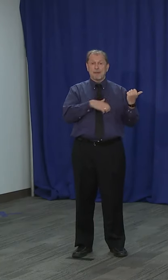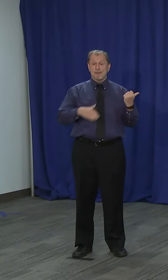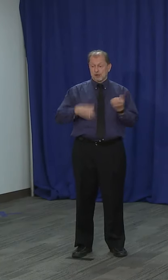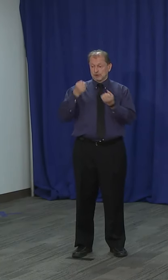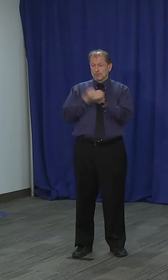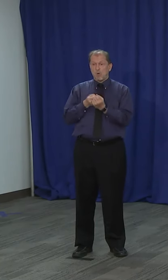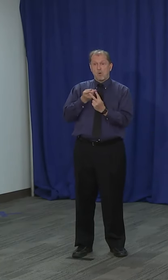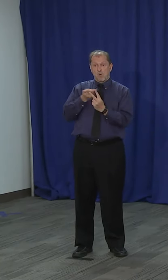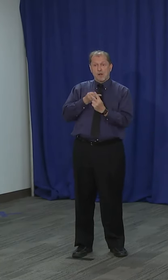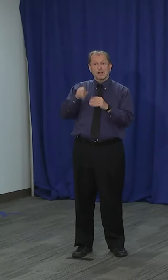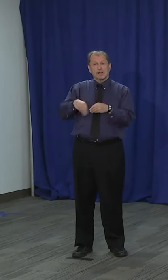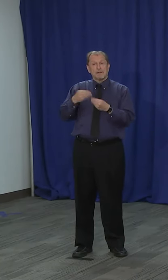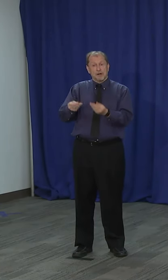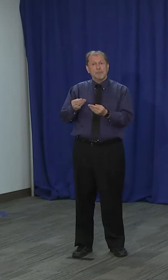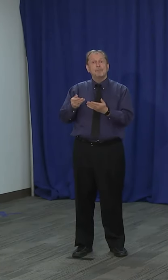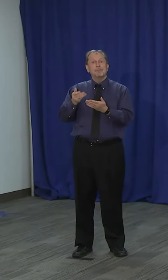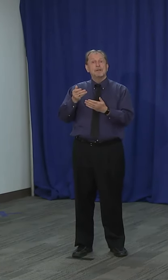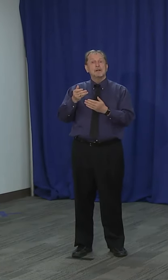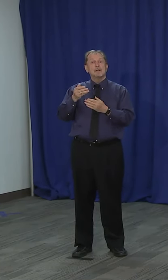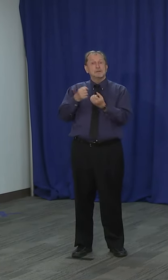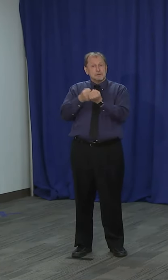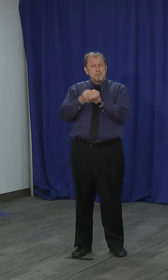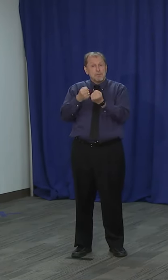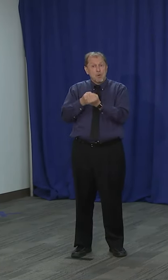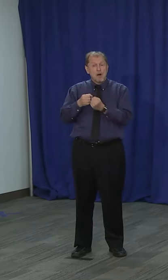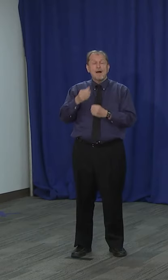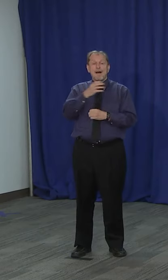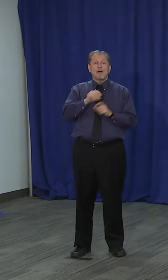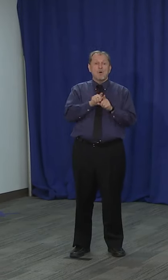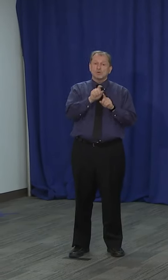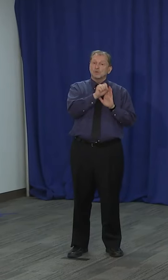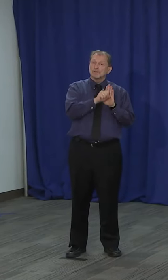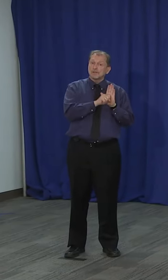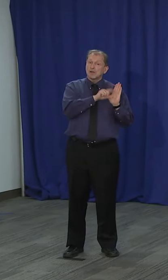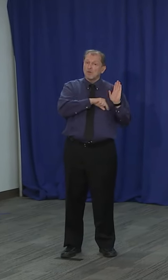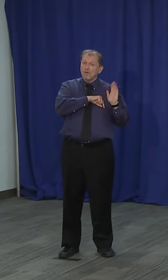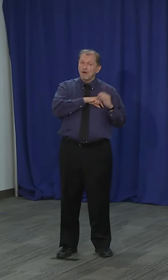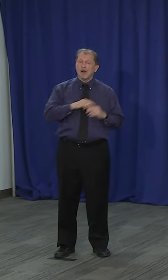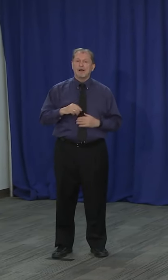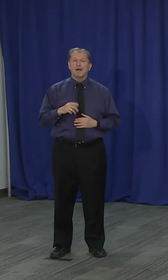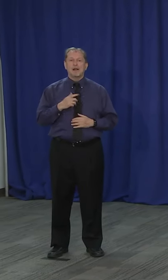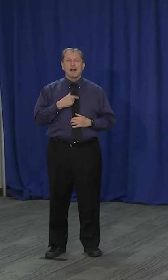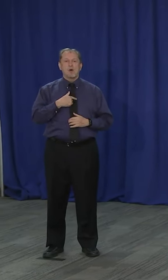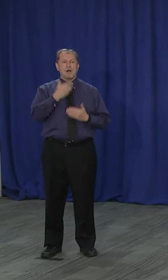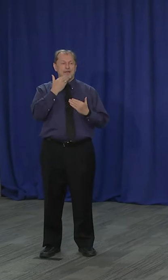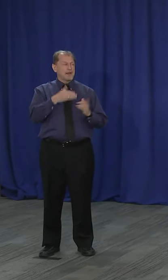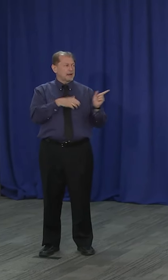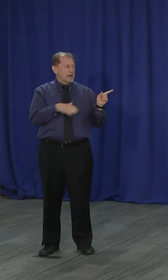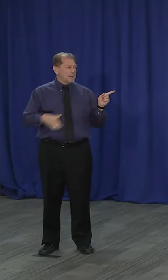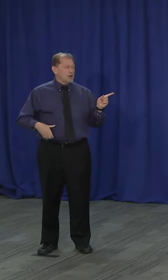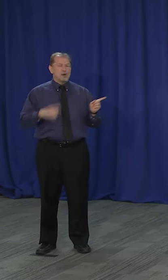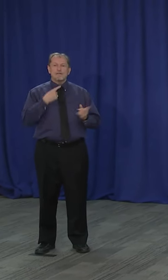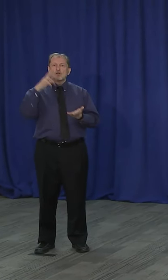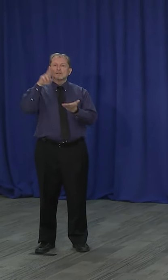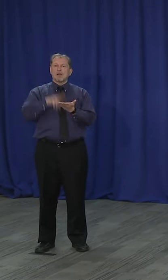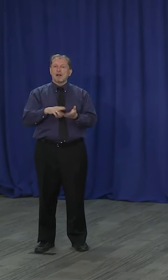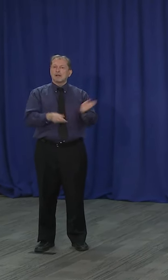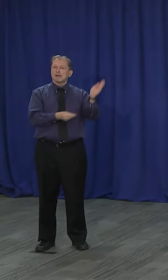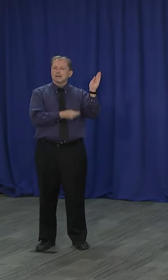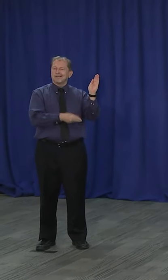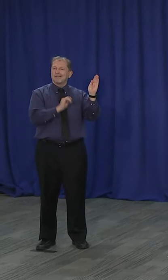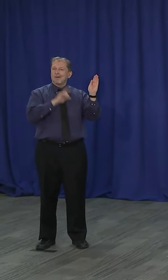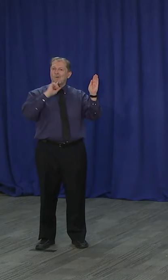this crisis and every day of the job. Thank you very much, Mayor, for signing this executive